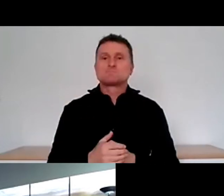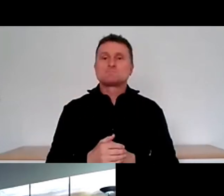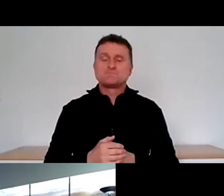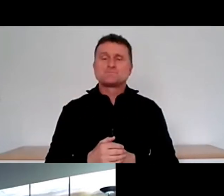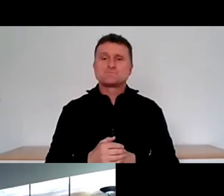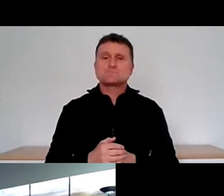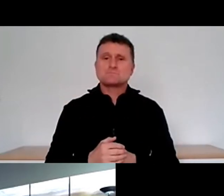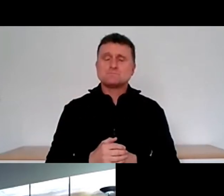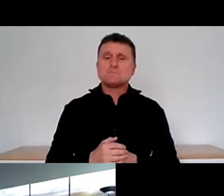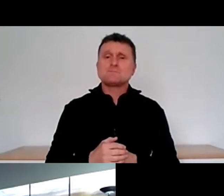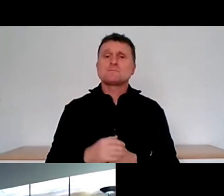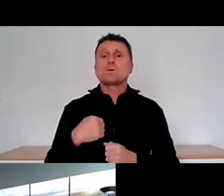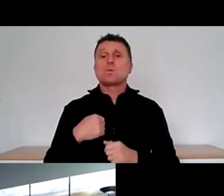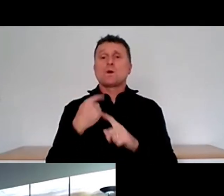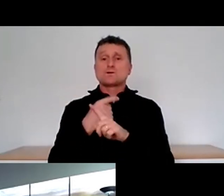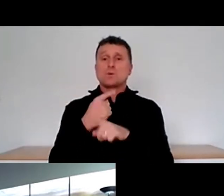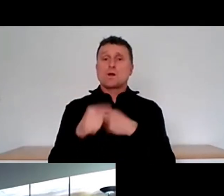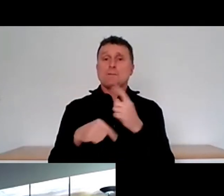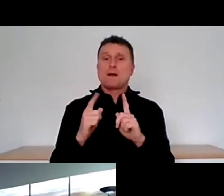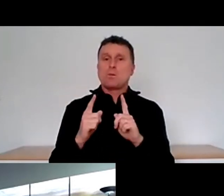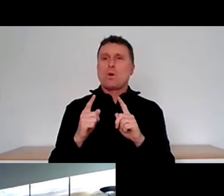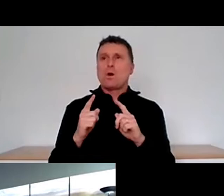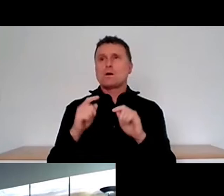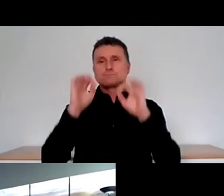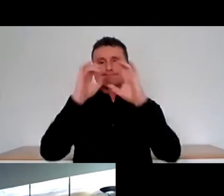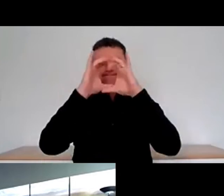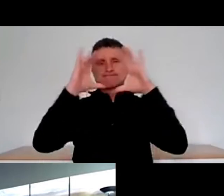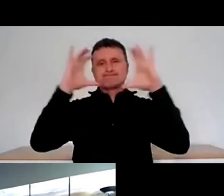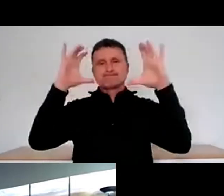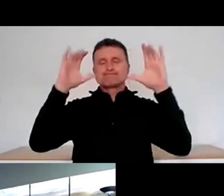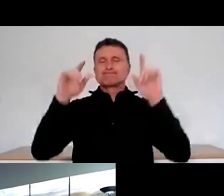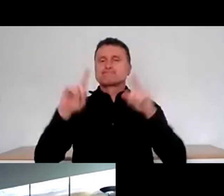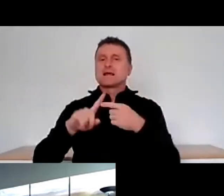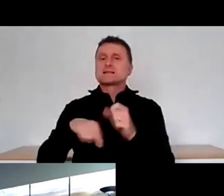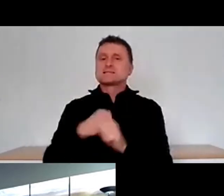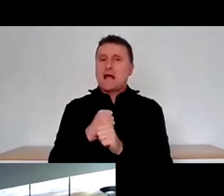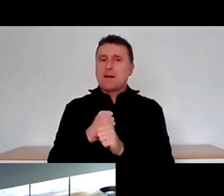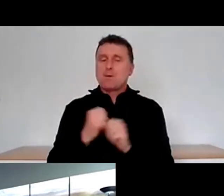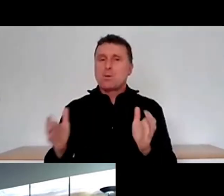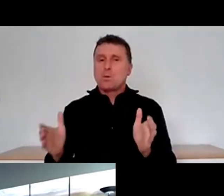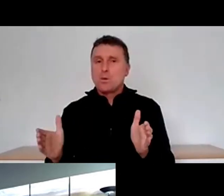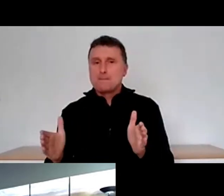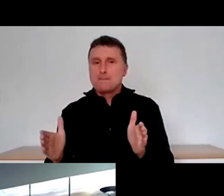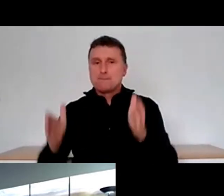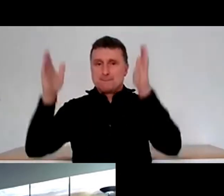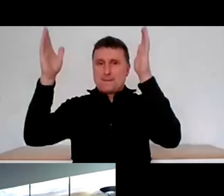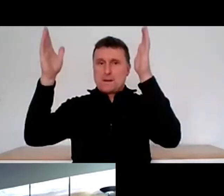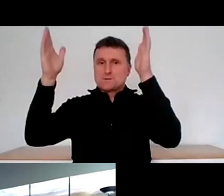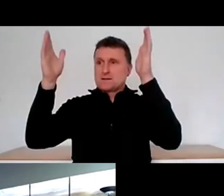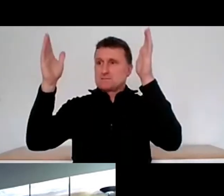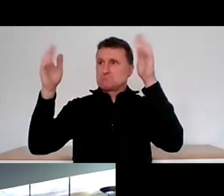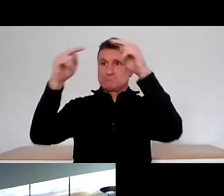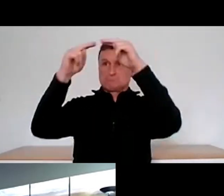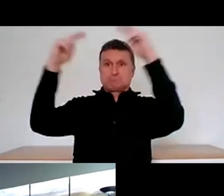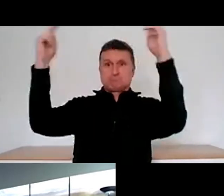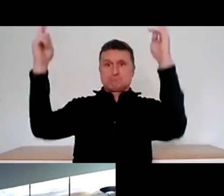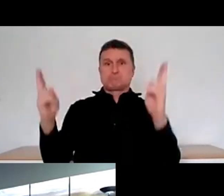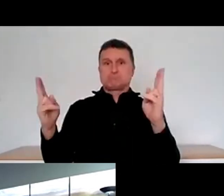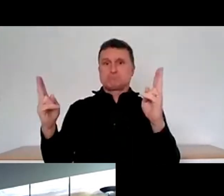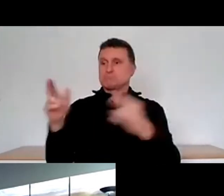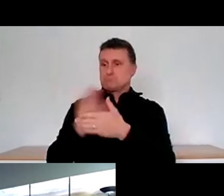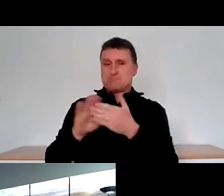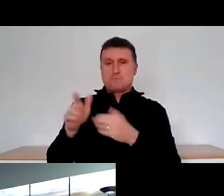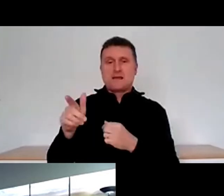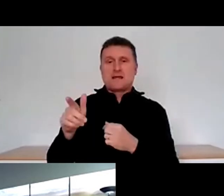is a building. So at the moment, we have an accessibility system. We